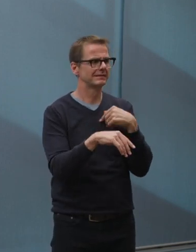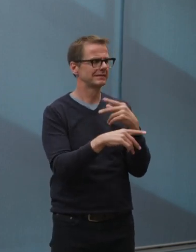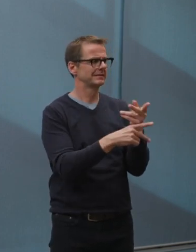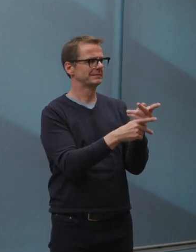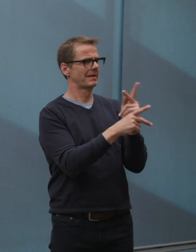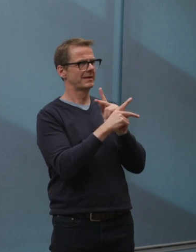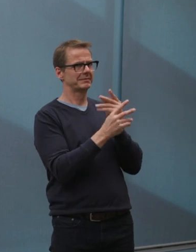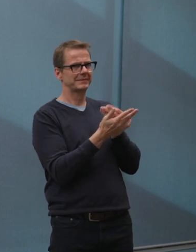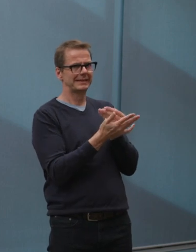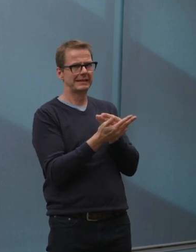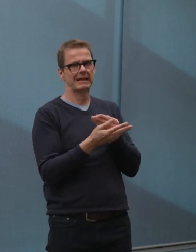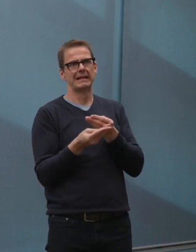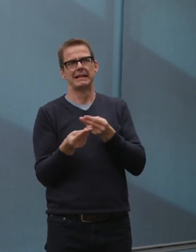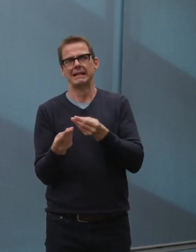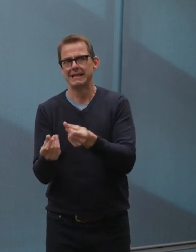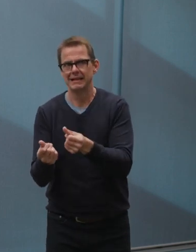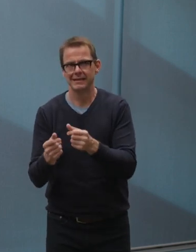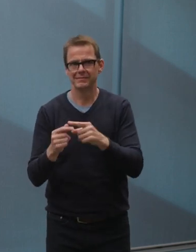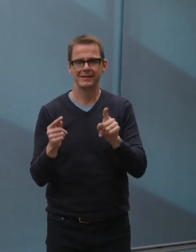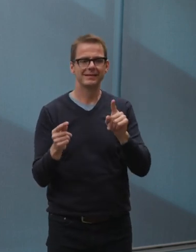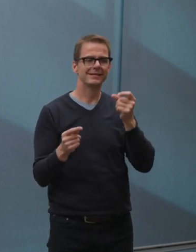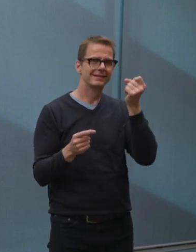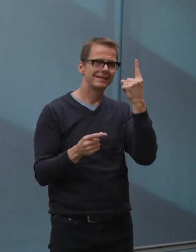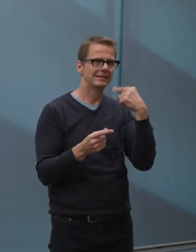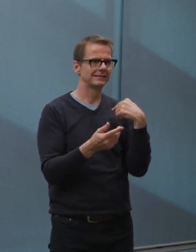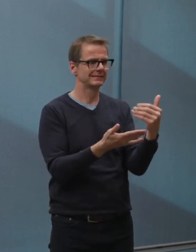But yeah, we'll have more to say next week once we've seen the report.